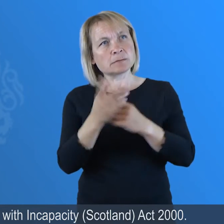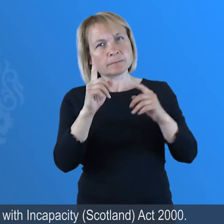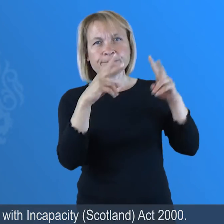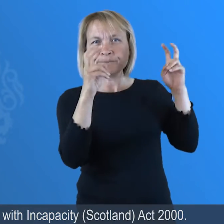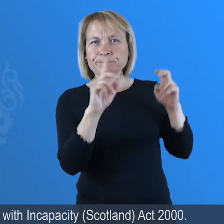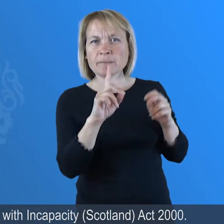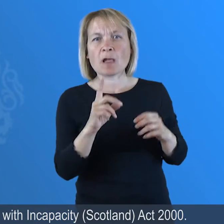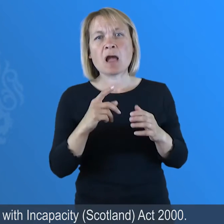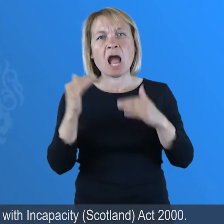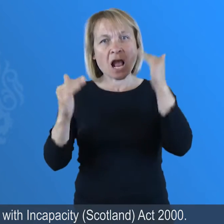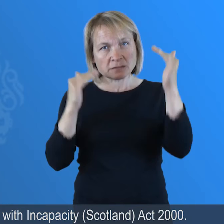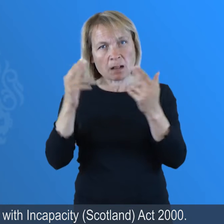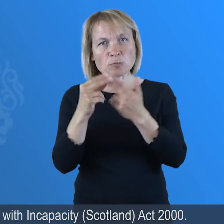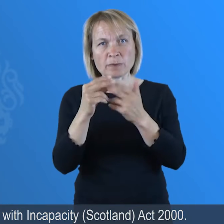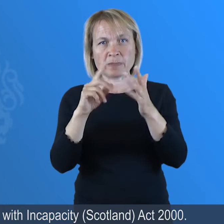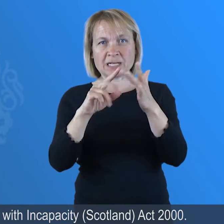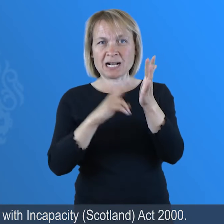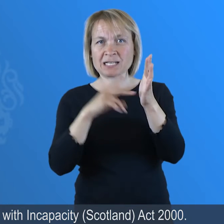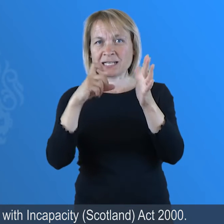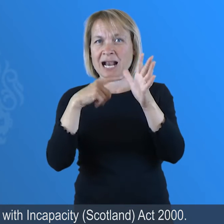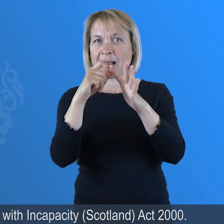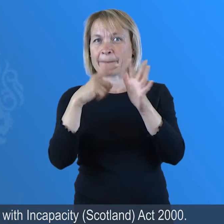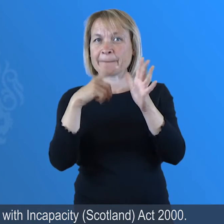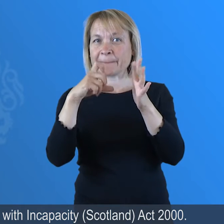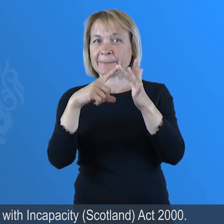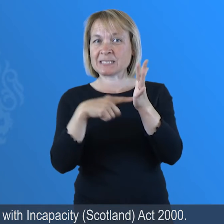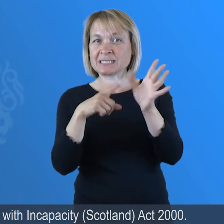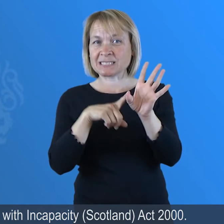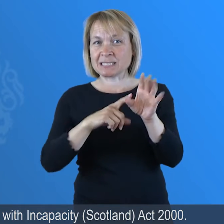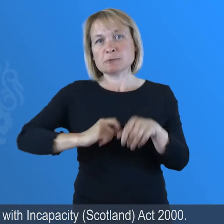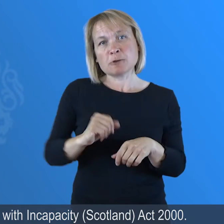with Incapacity Scotland Act 2000.